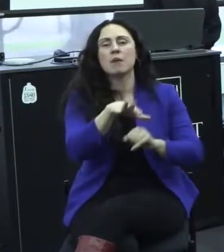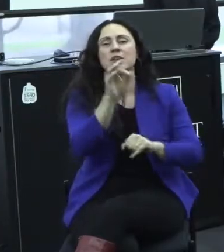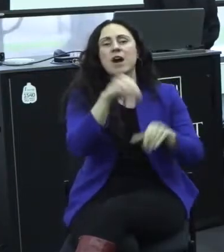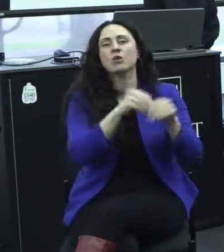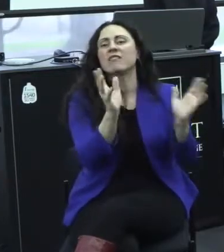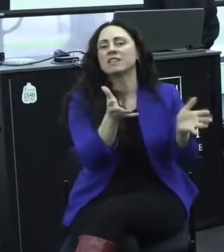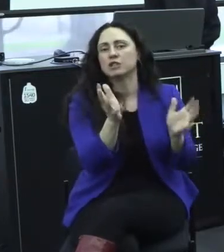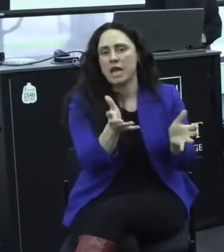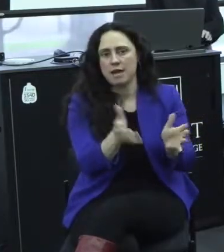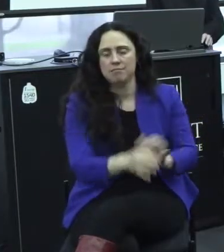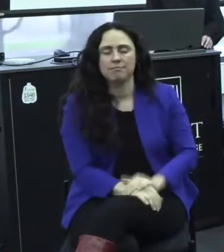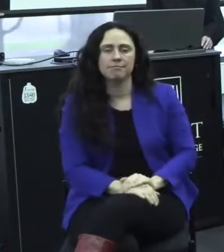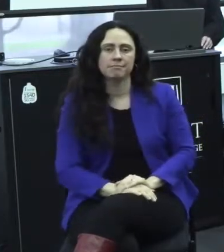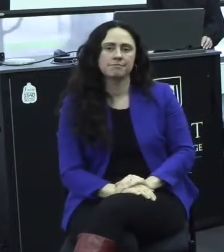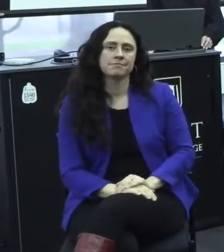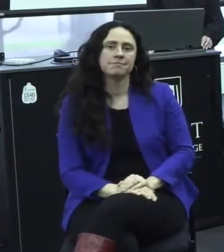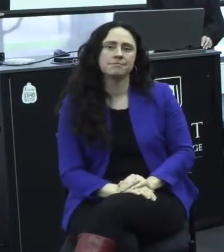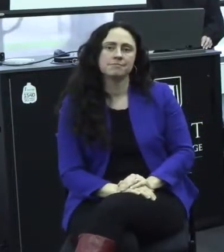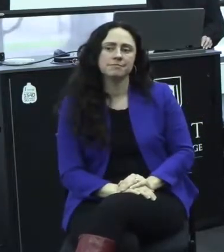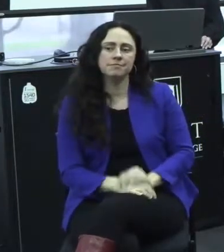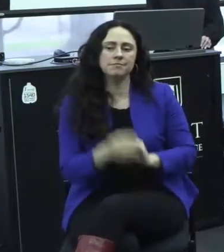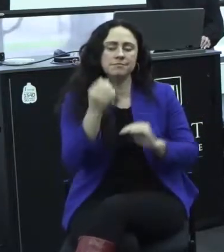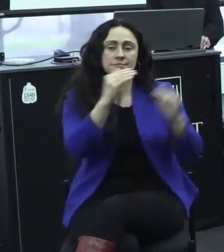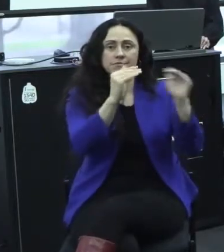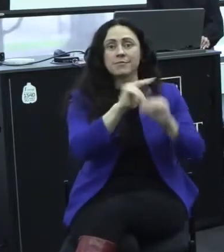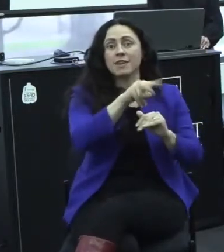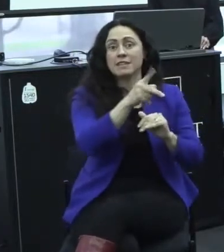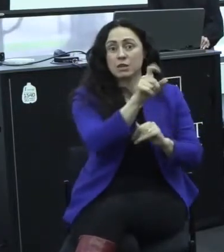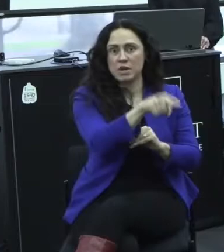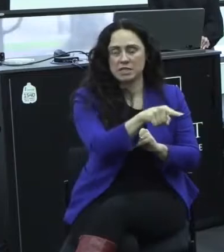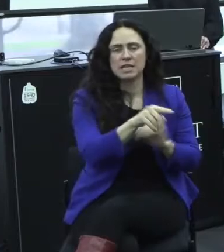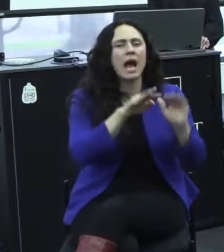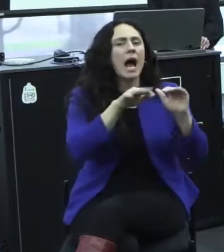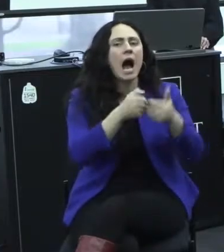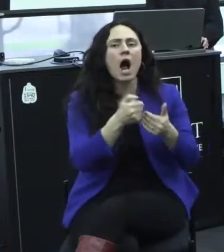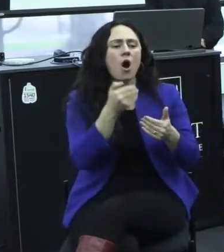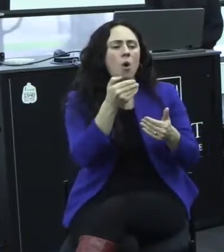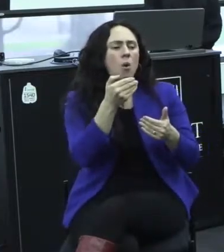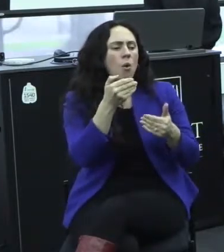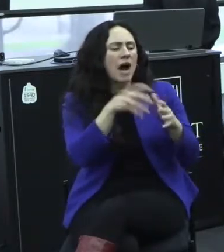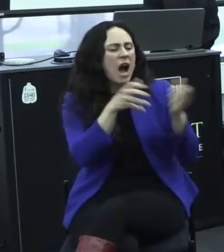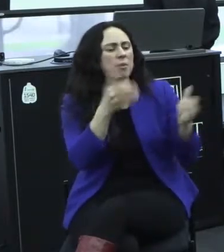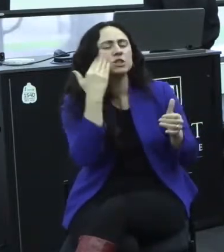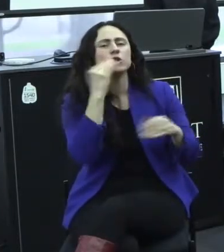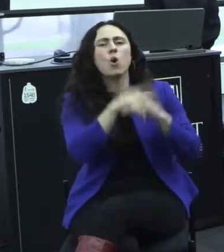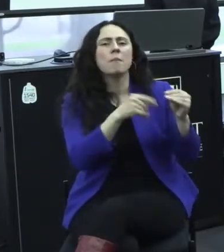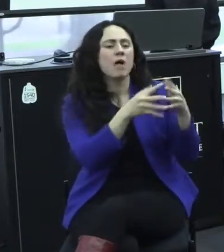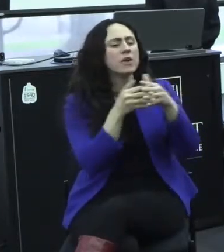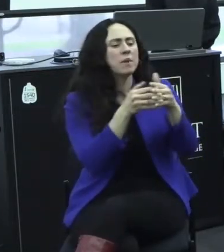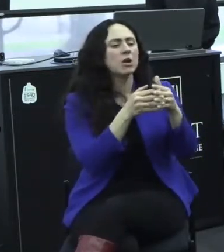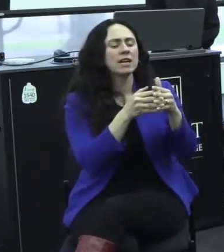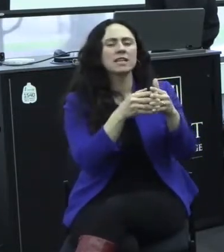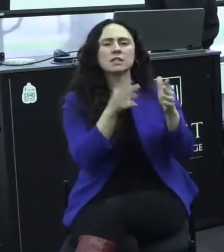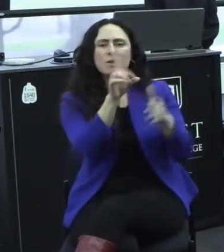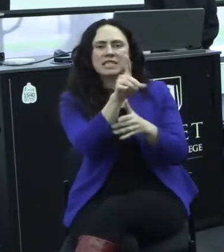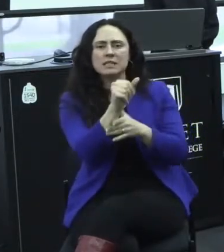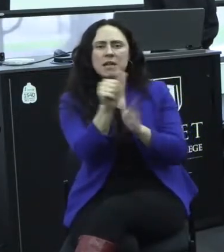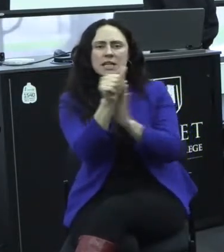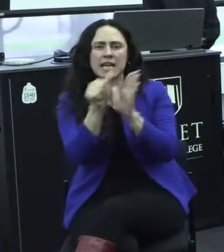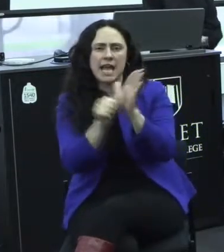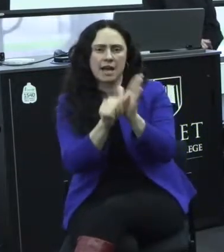chat. All right, so for the second question, how familiar are you with American Disability Act, the ADA?